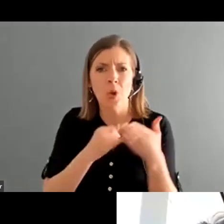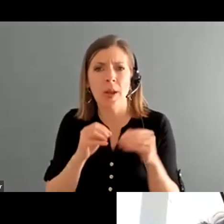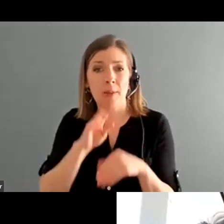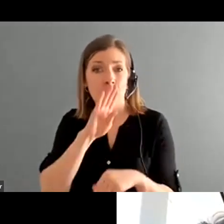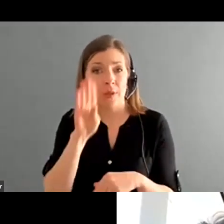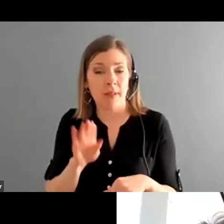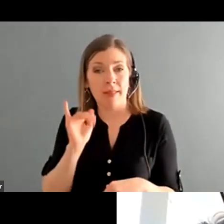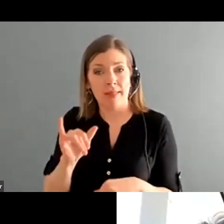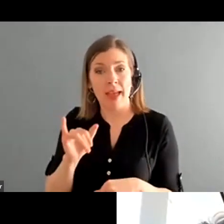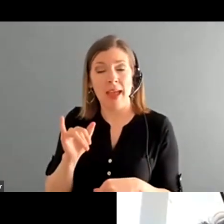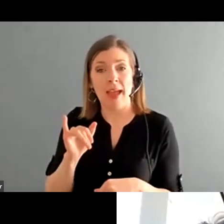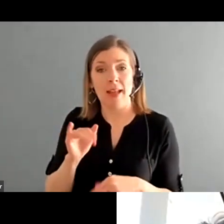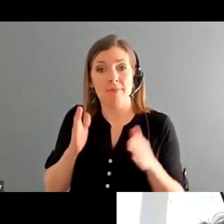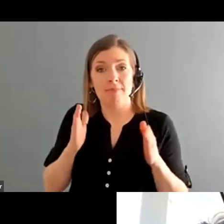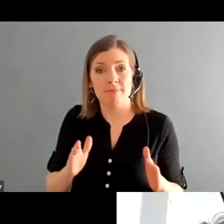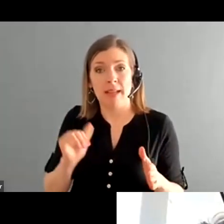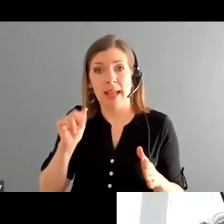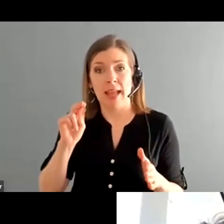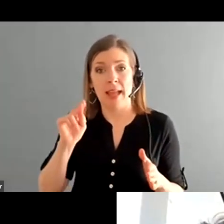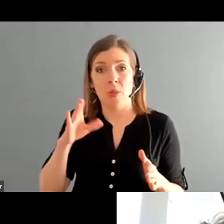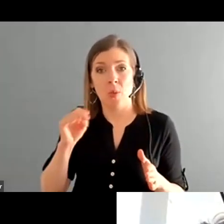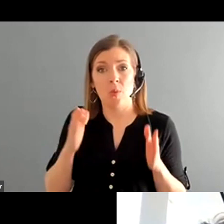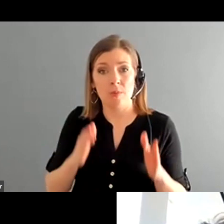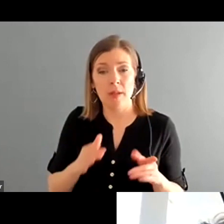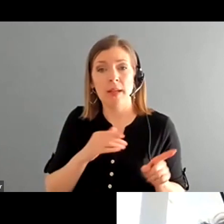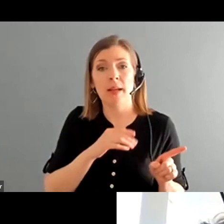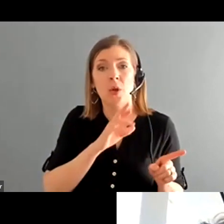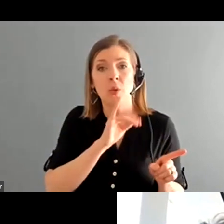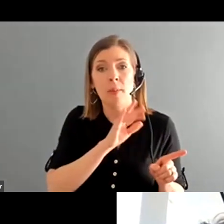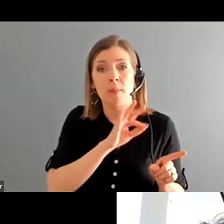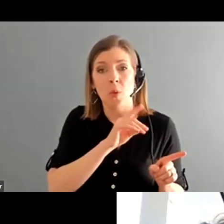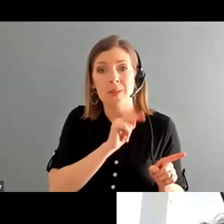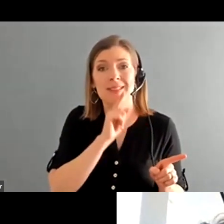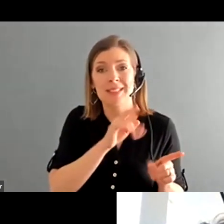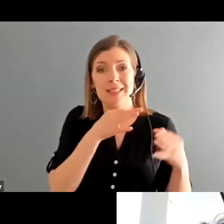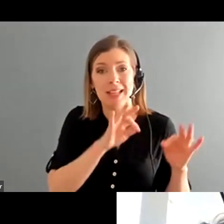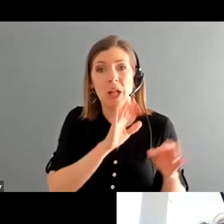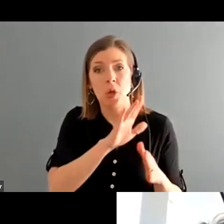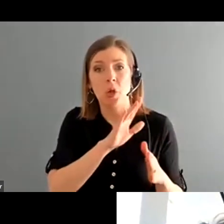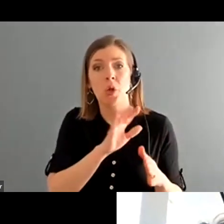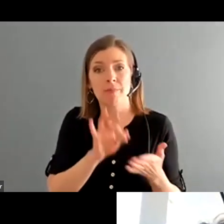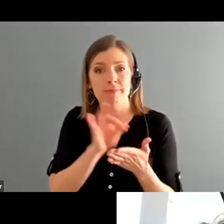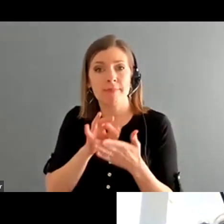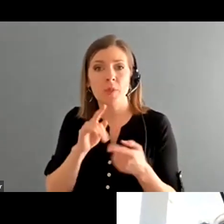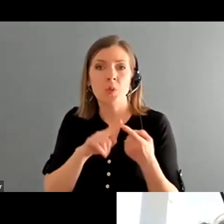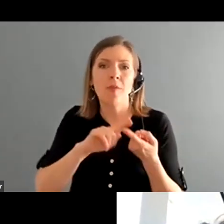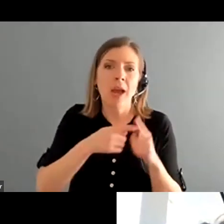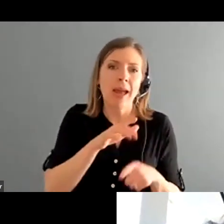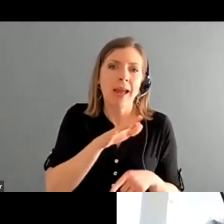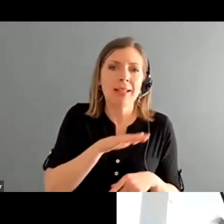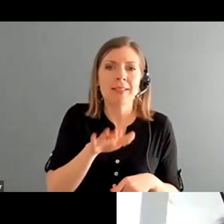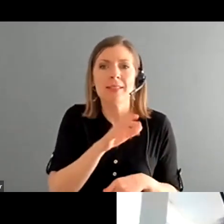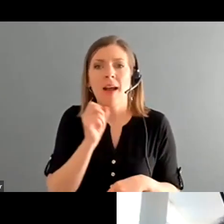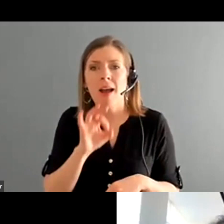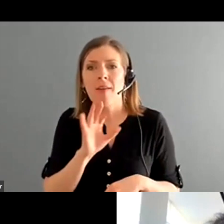that anthropologist, and Santos-Reinbold did sell her embroideries to kind of the friends of